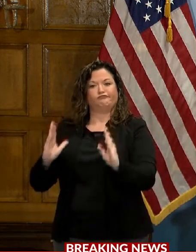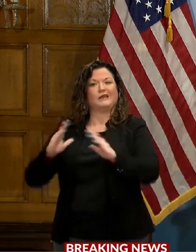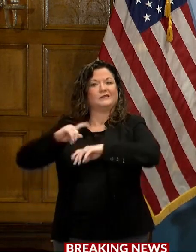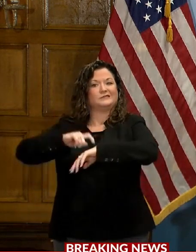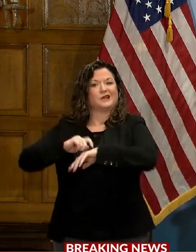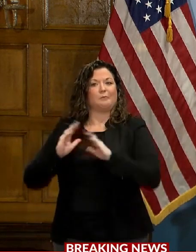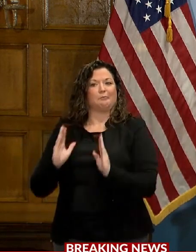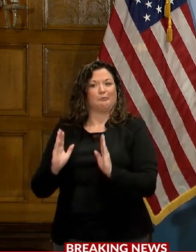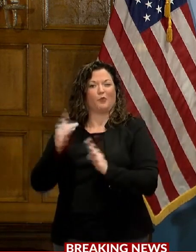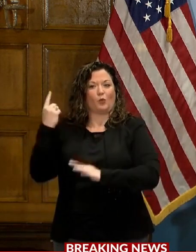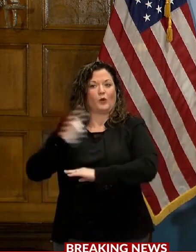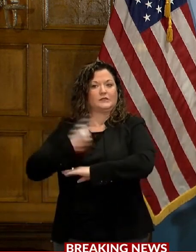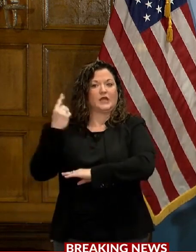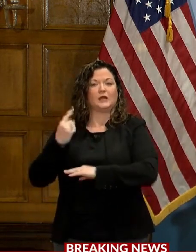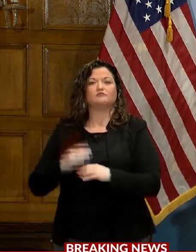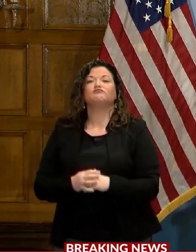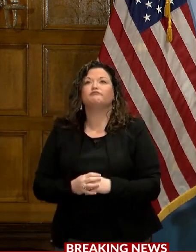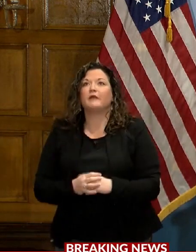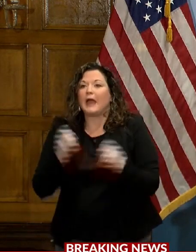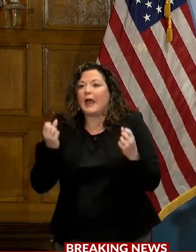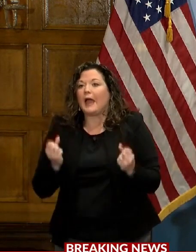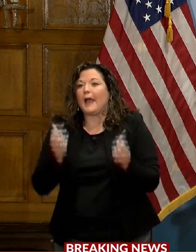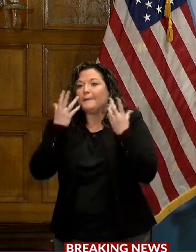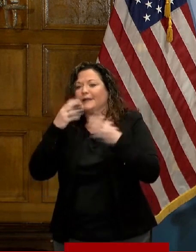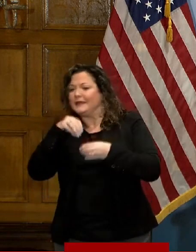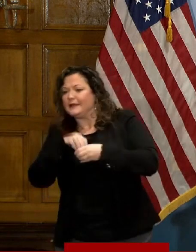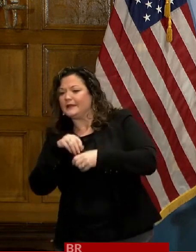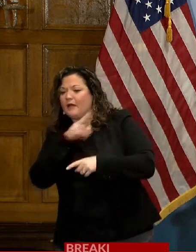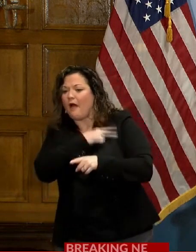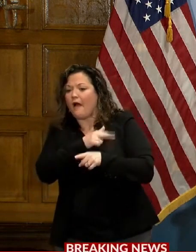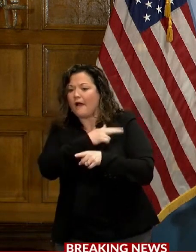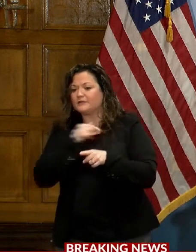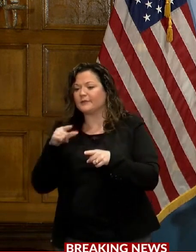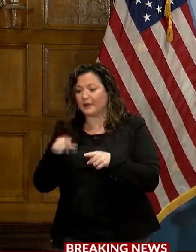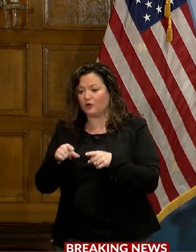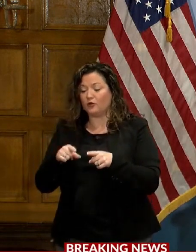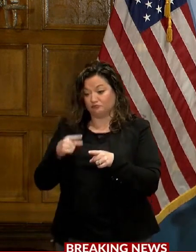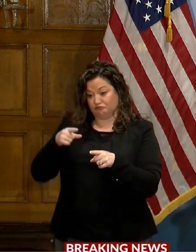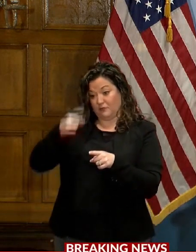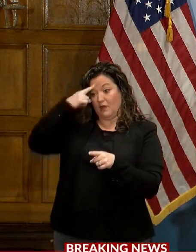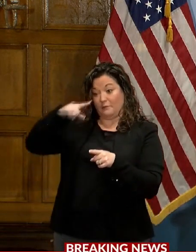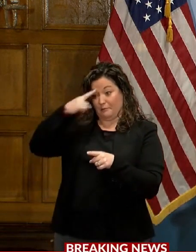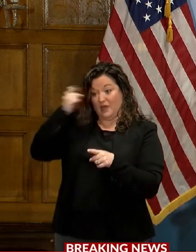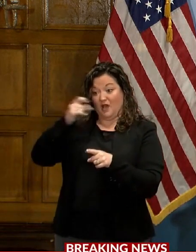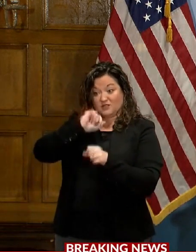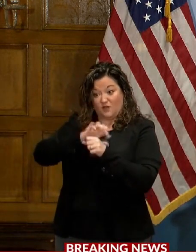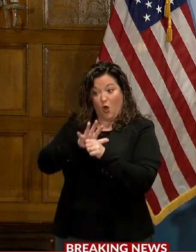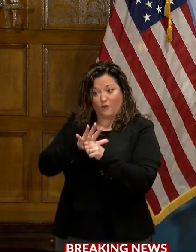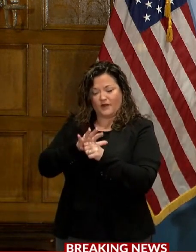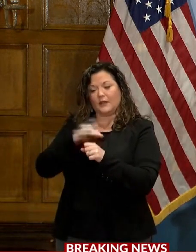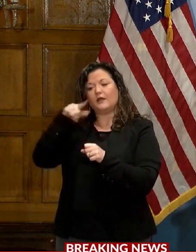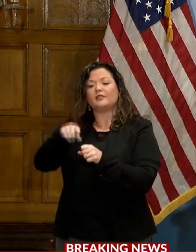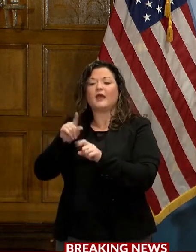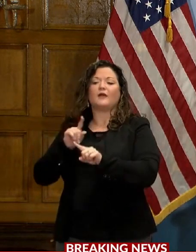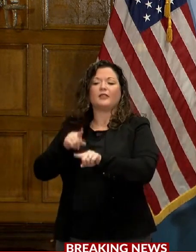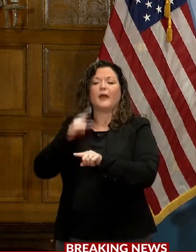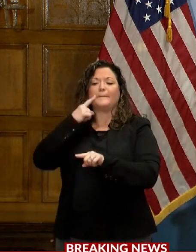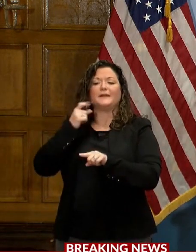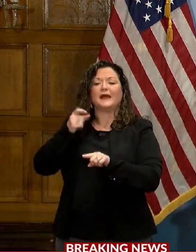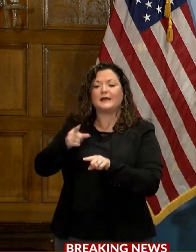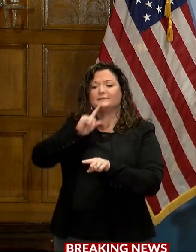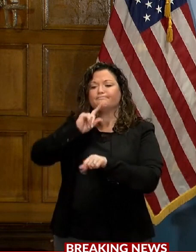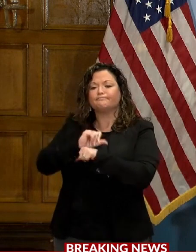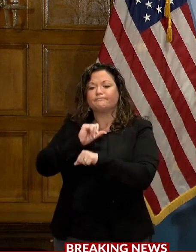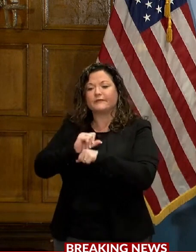to how many in the hospital for COVID are there because they went there because they were